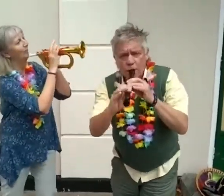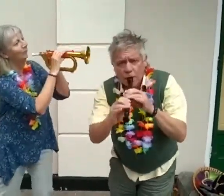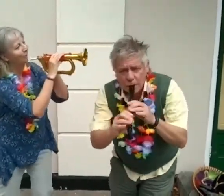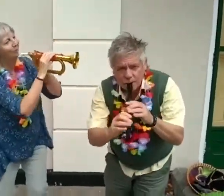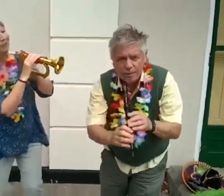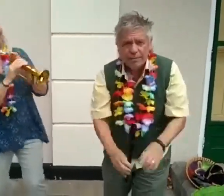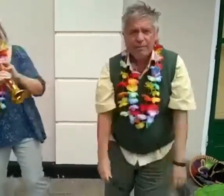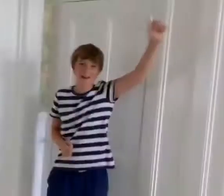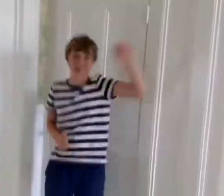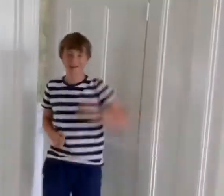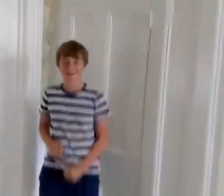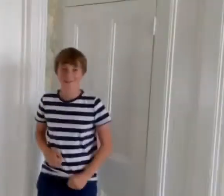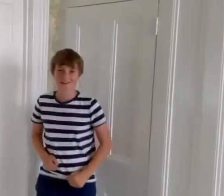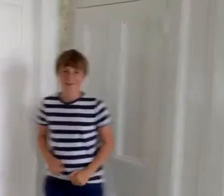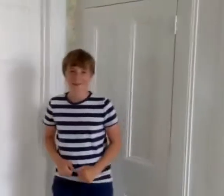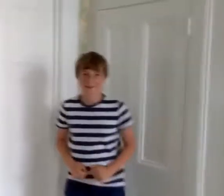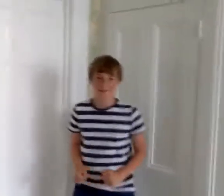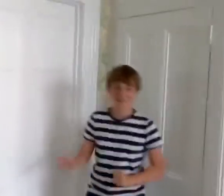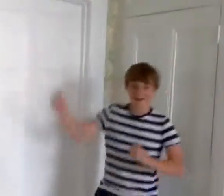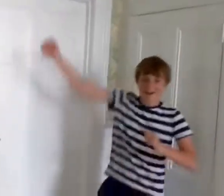Hey! Whoa!